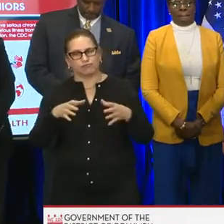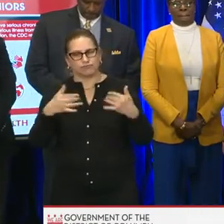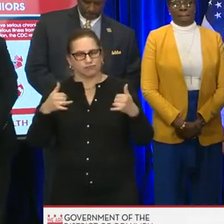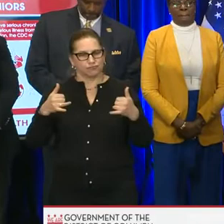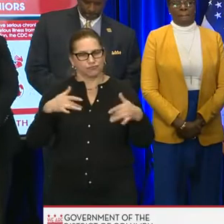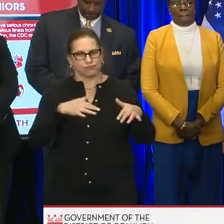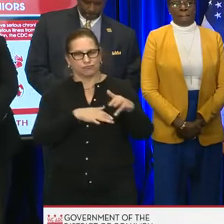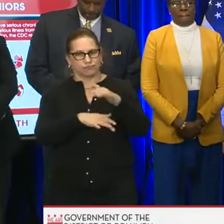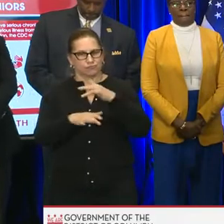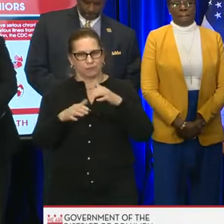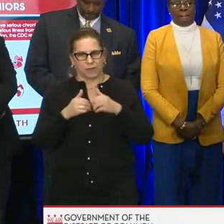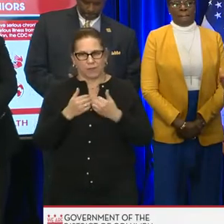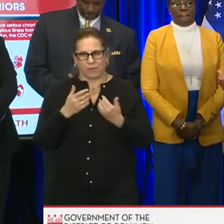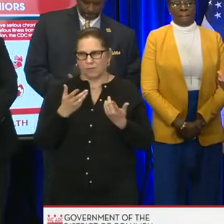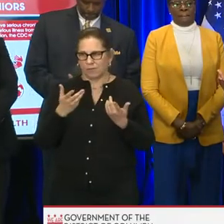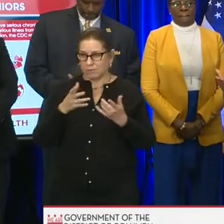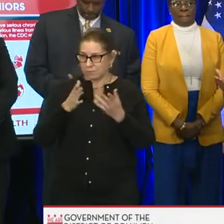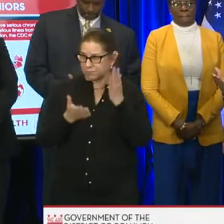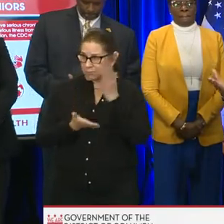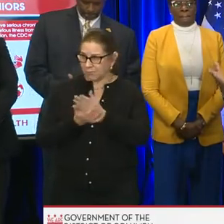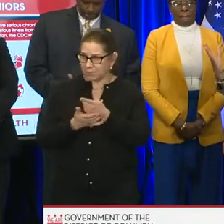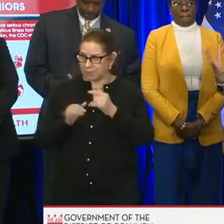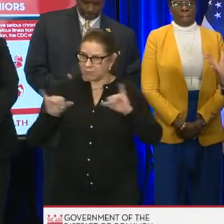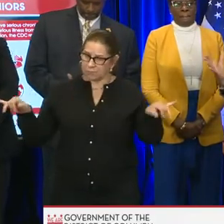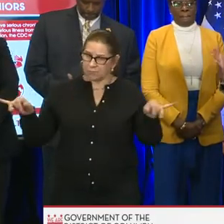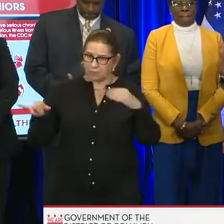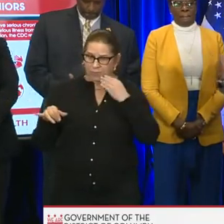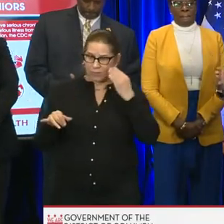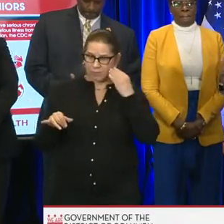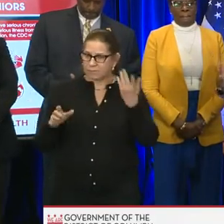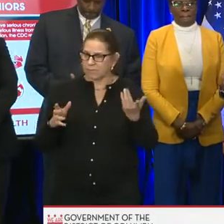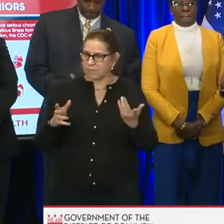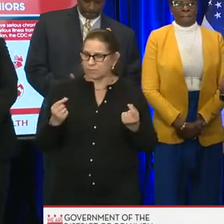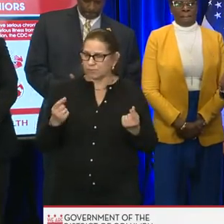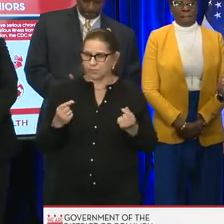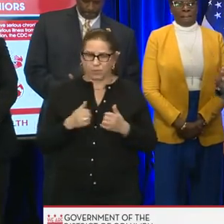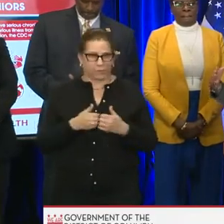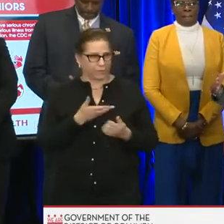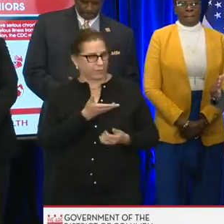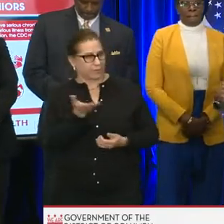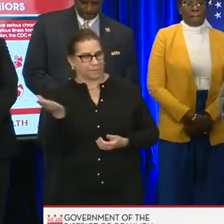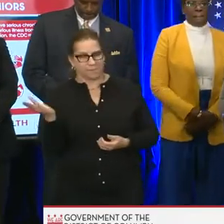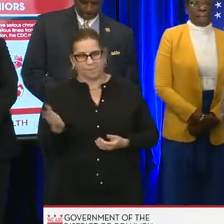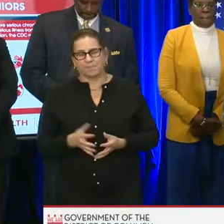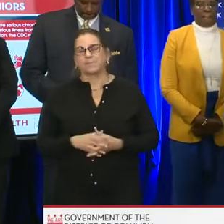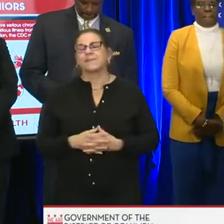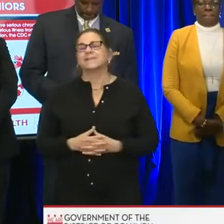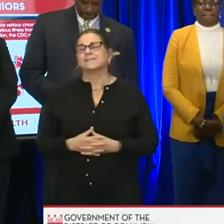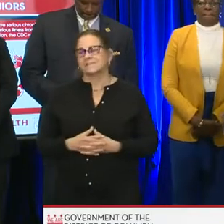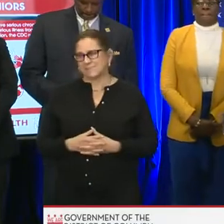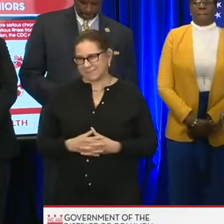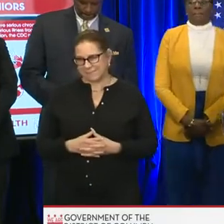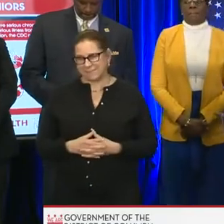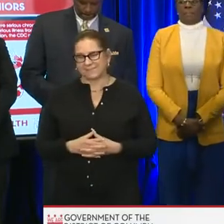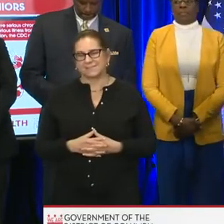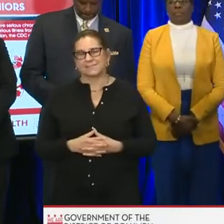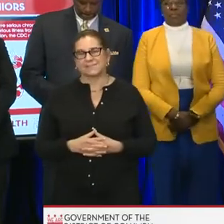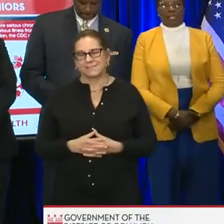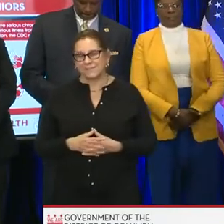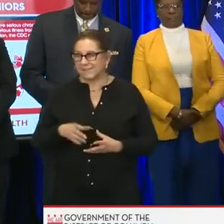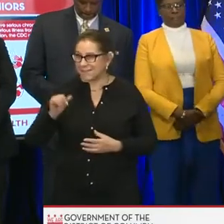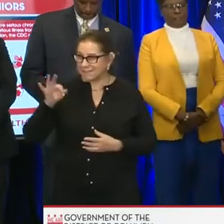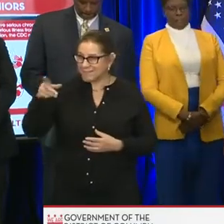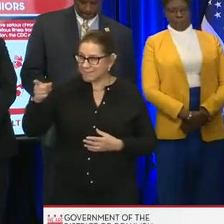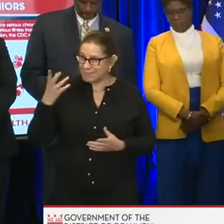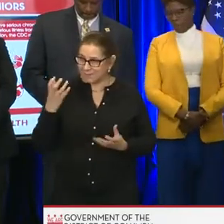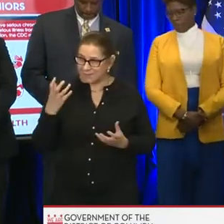together? So here's the deal. If we want to have containment of this virus,